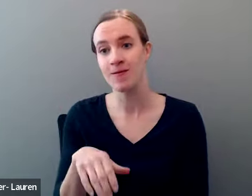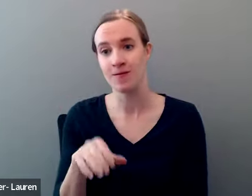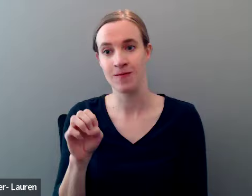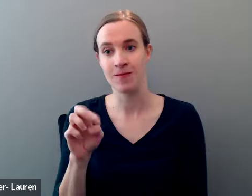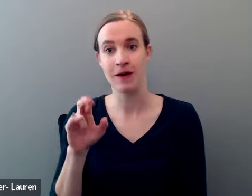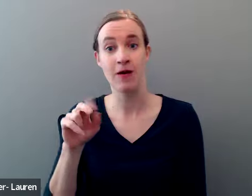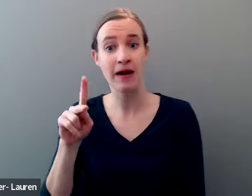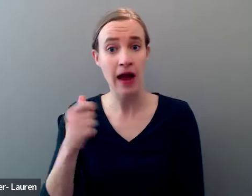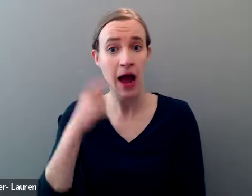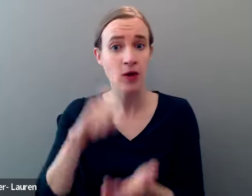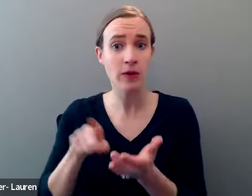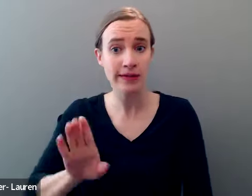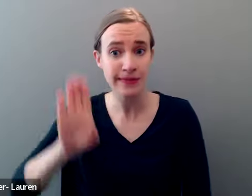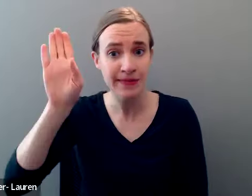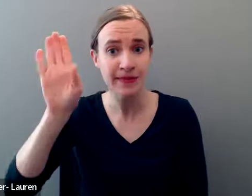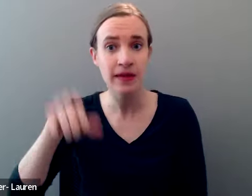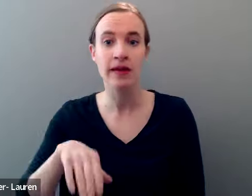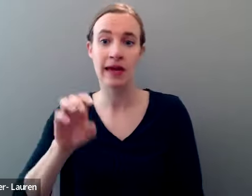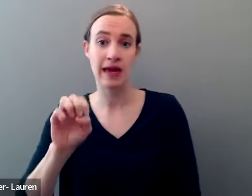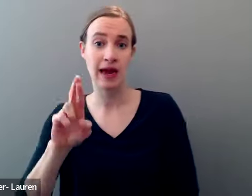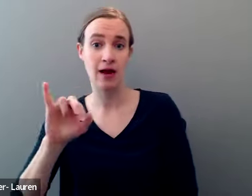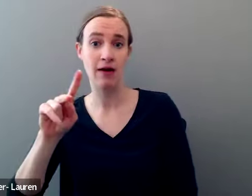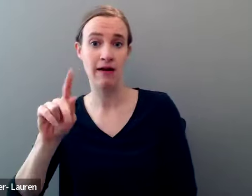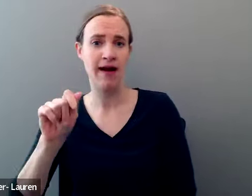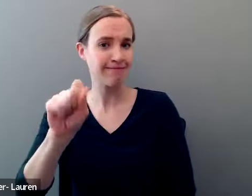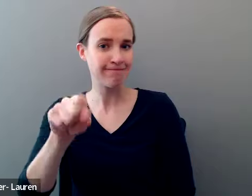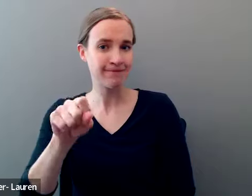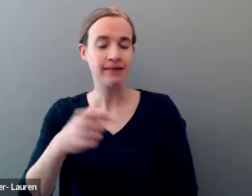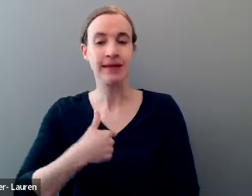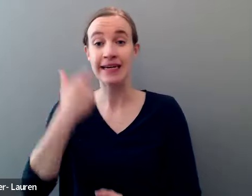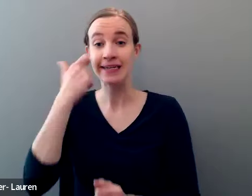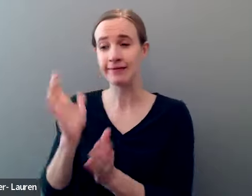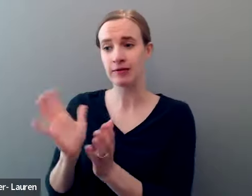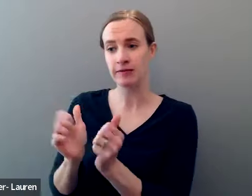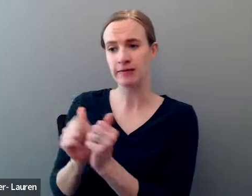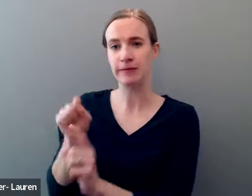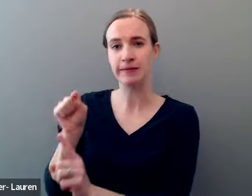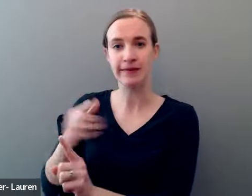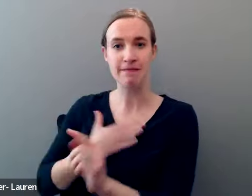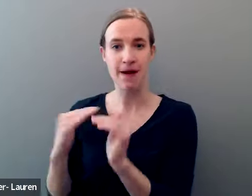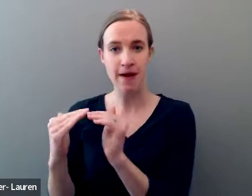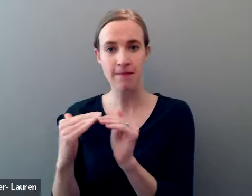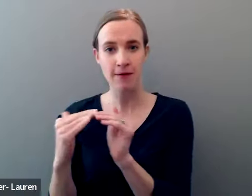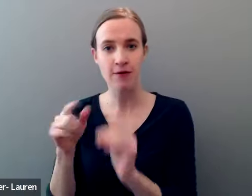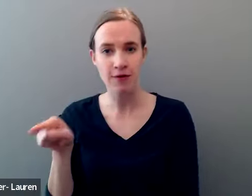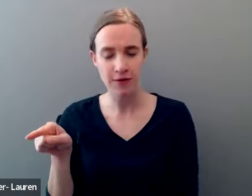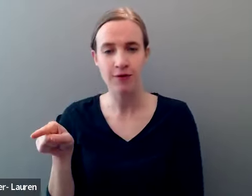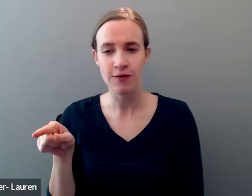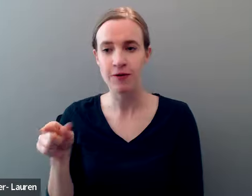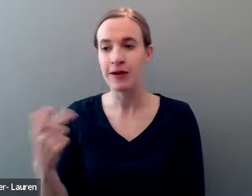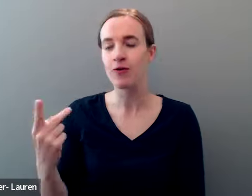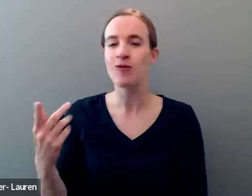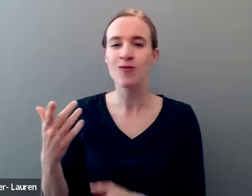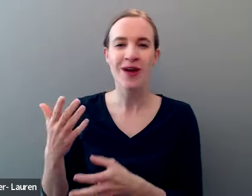I Okay, see your hand. Yeah. there we go. Um, I was just having a conversation with one of my peers, and we were kind of